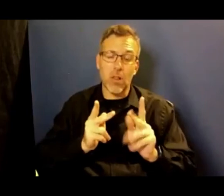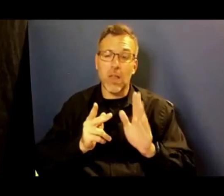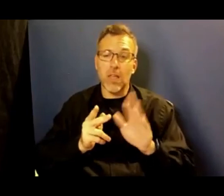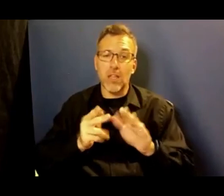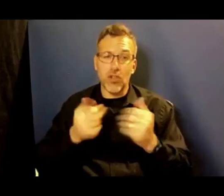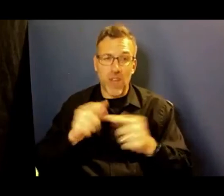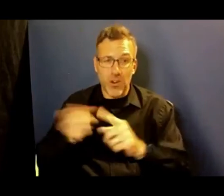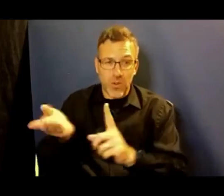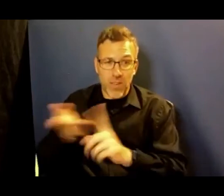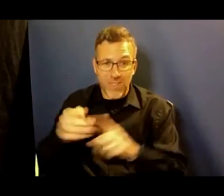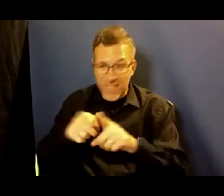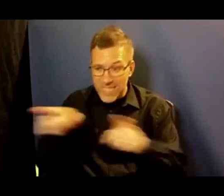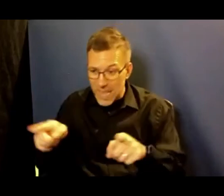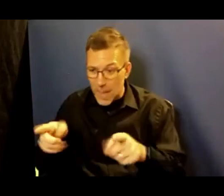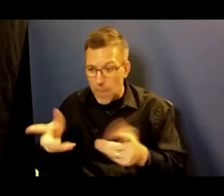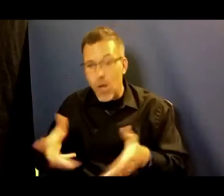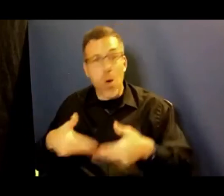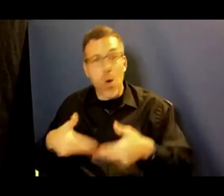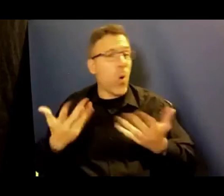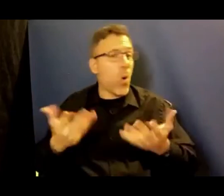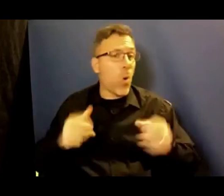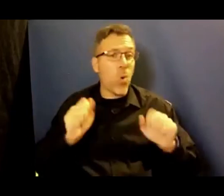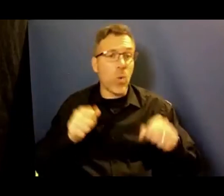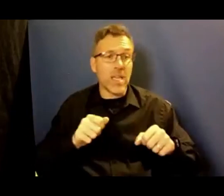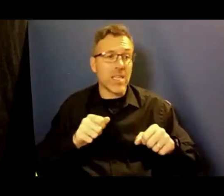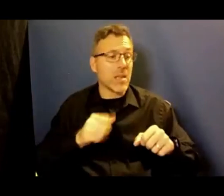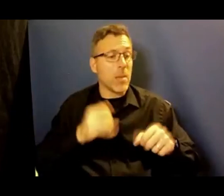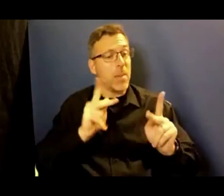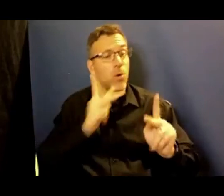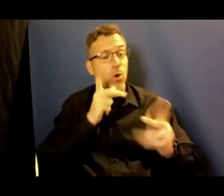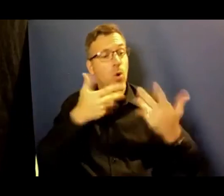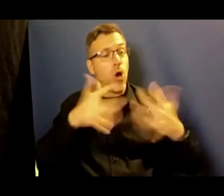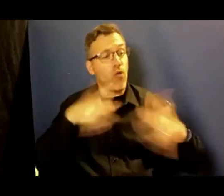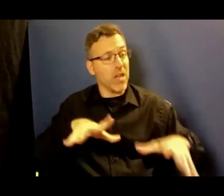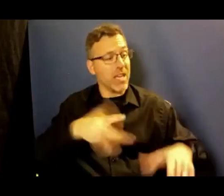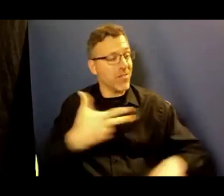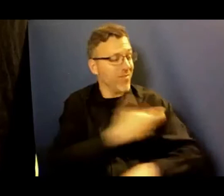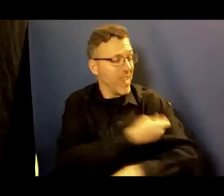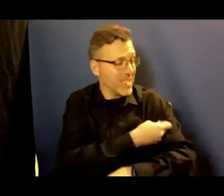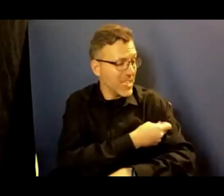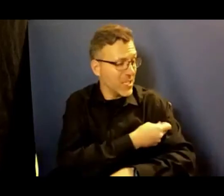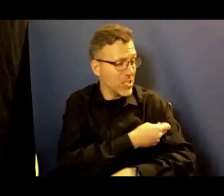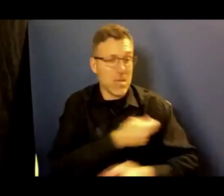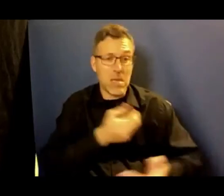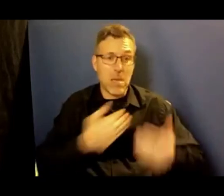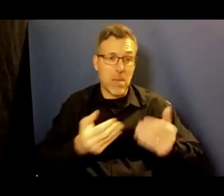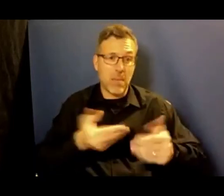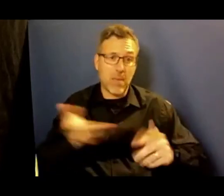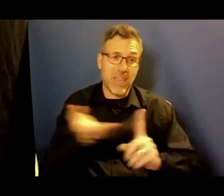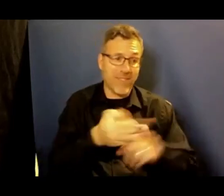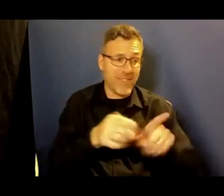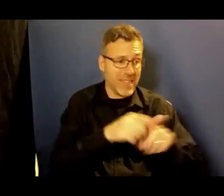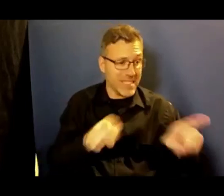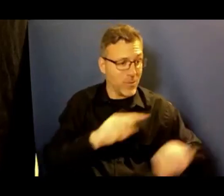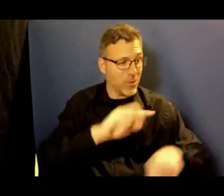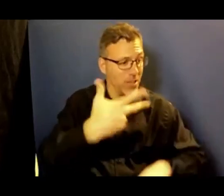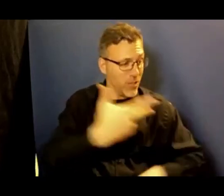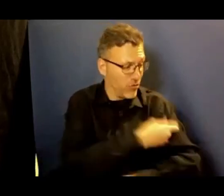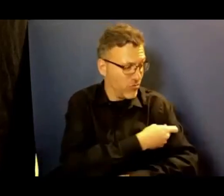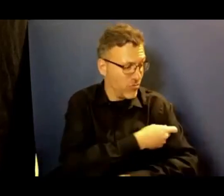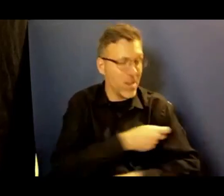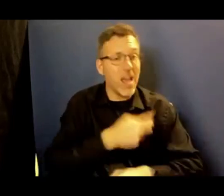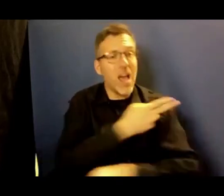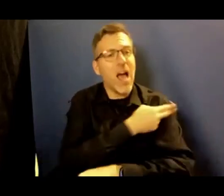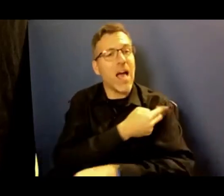to get vaccinated anyway and wear their mask. And so our hospitals are full of people who are not vaccinated, and it may